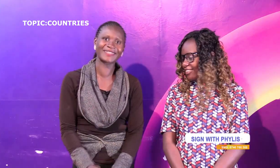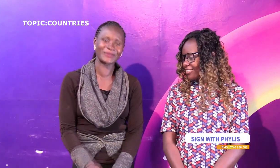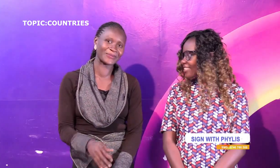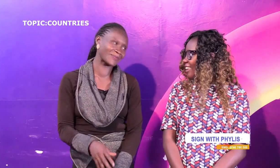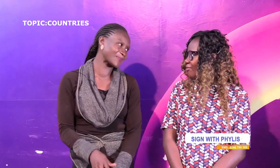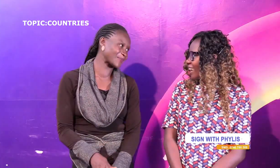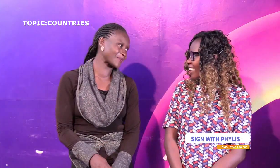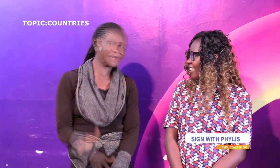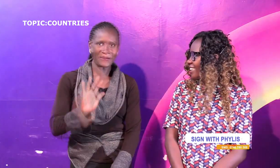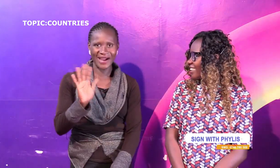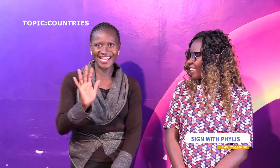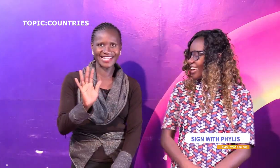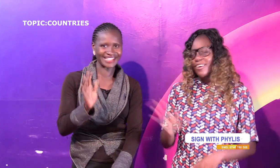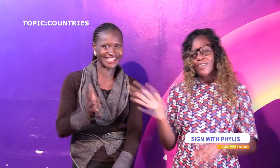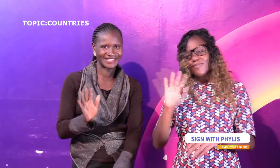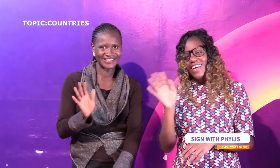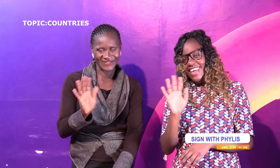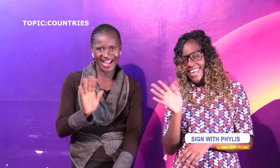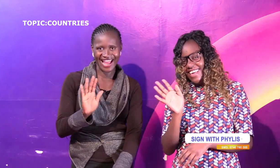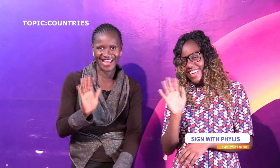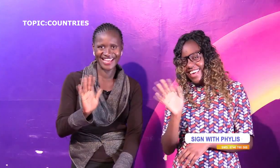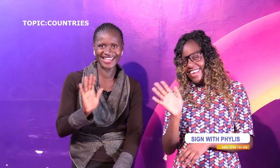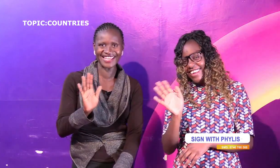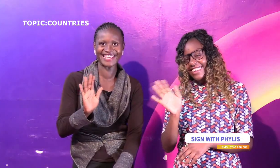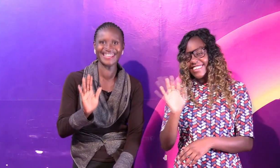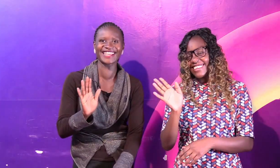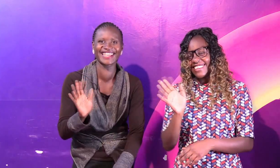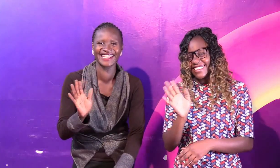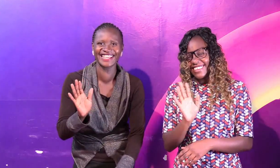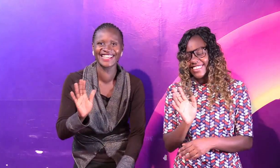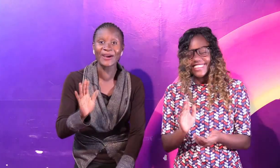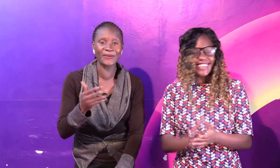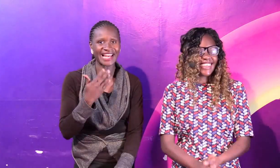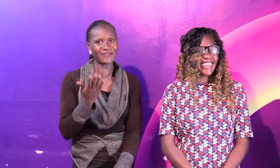sign bye in? Bye. Oh, bye. We love you.